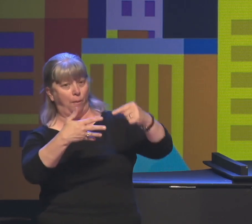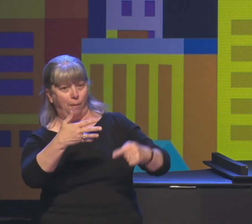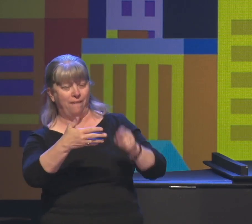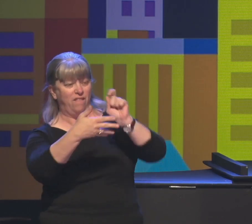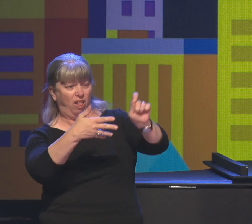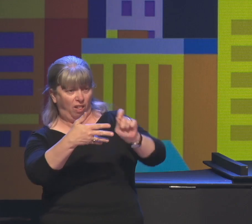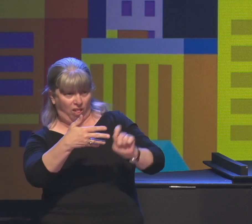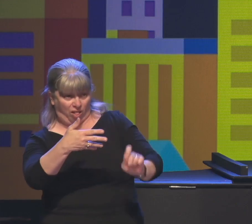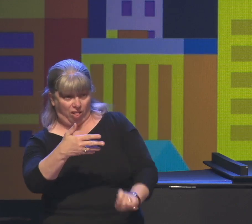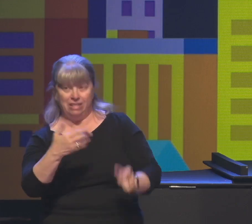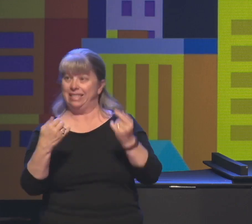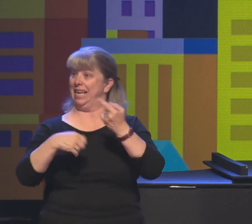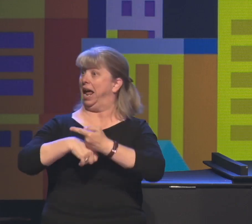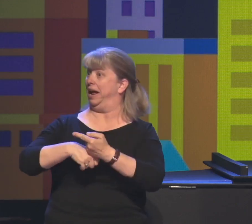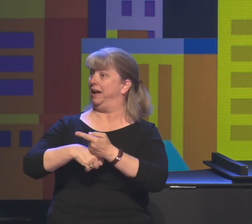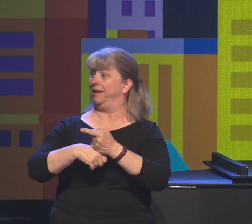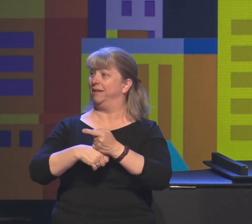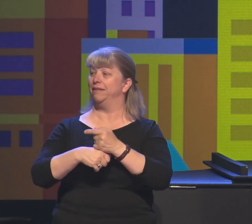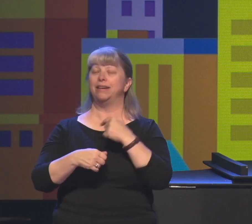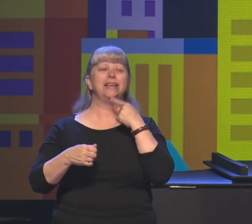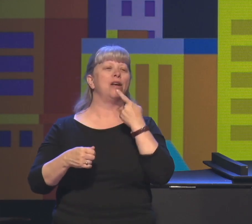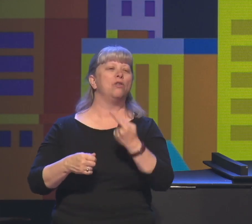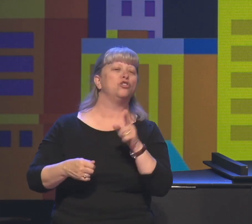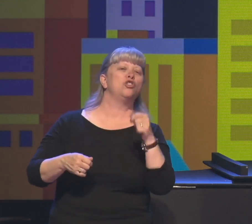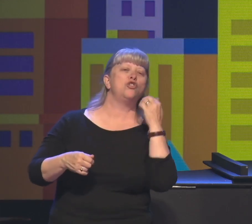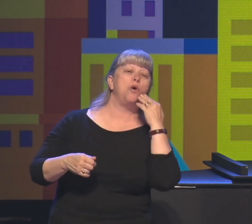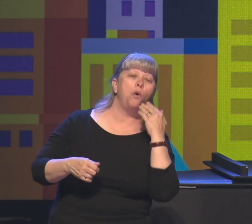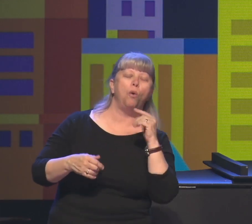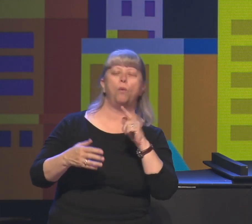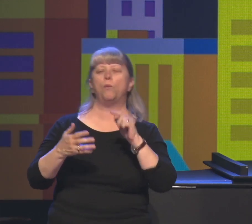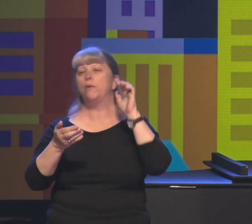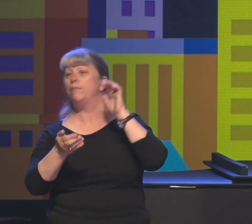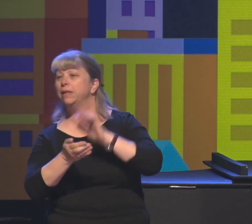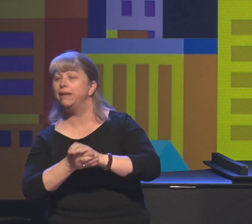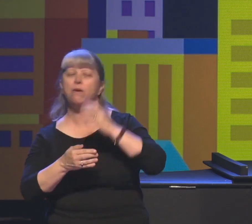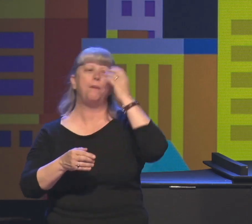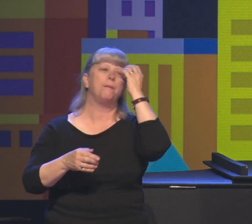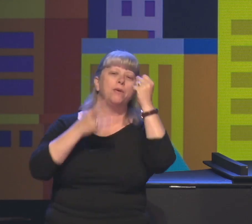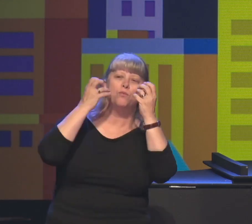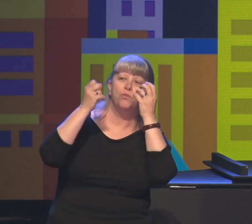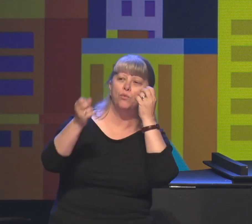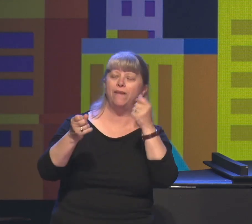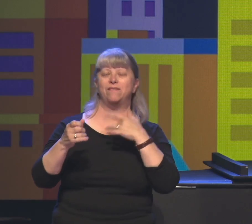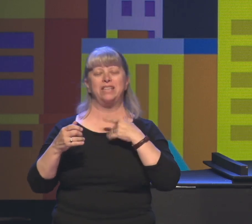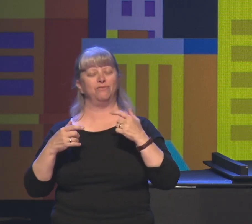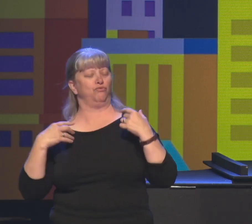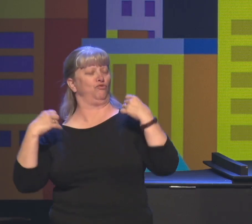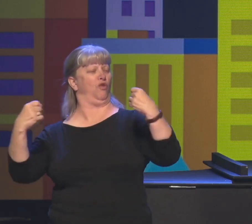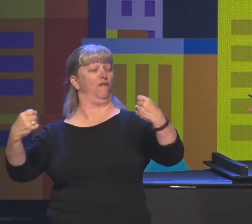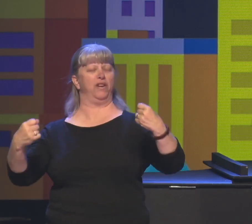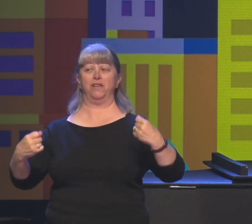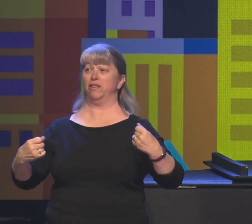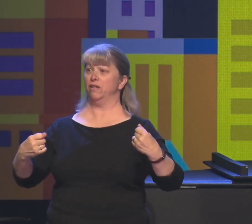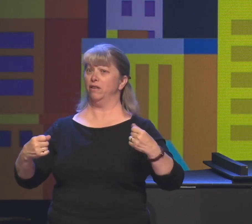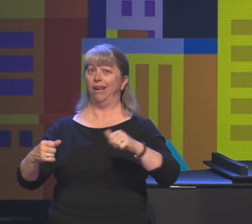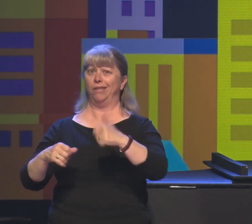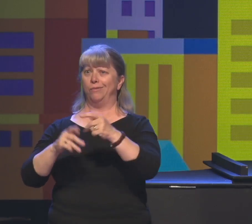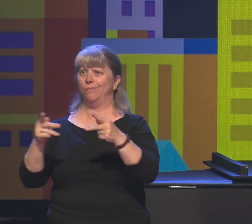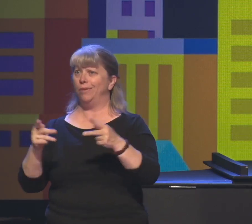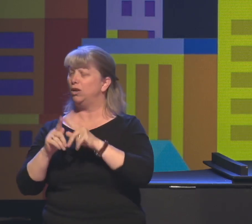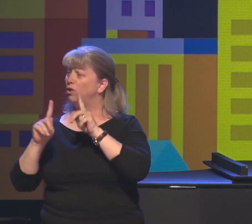you get your fill-ins today. We're gonna tell you what you should know, what you should believe. You memorize it, you get confident in it. You know, in some places you go